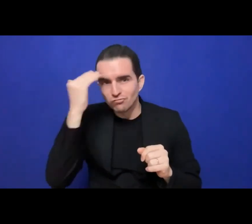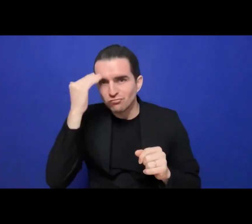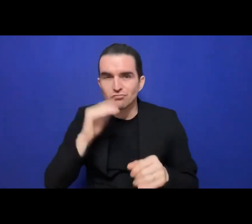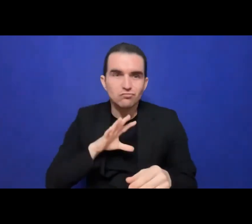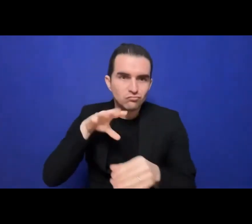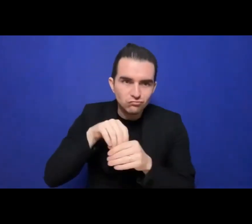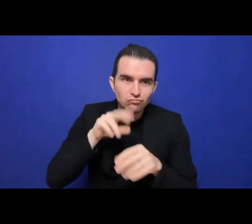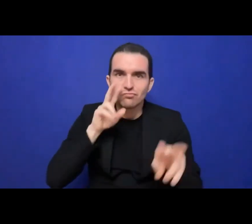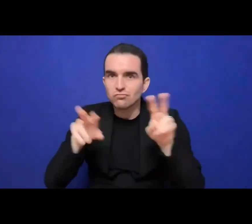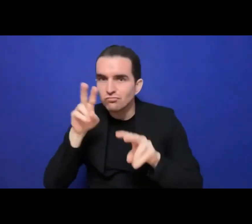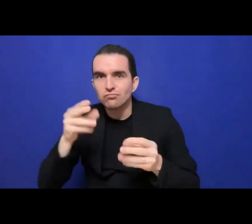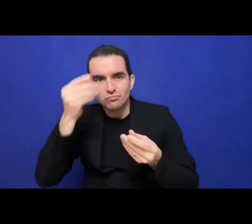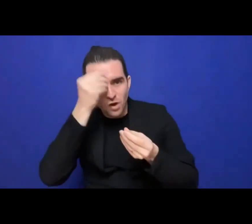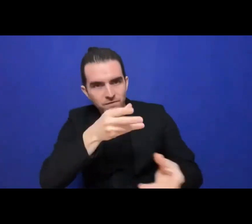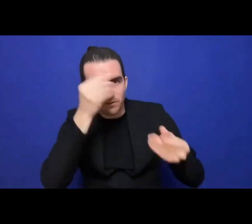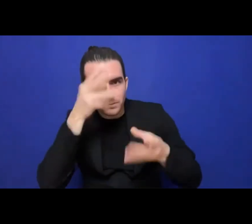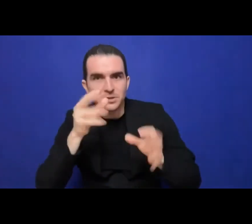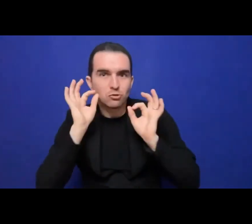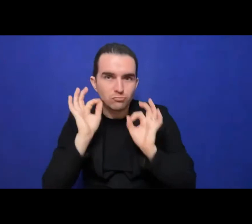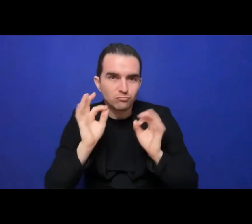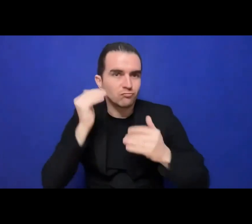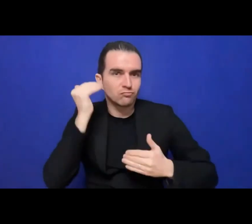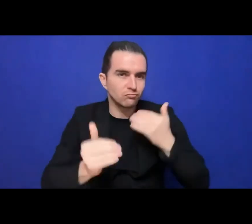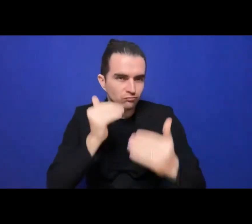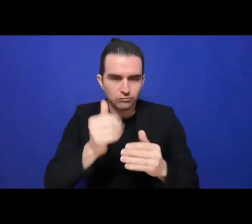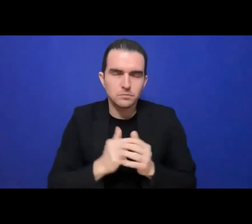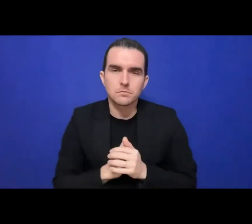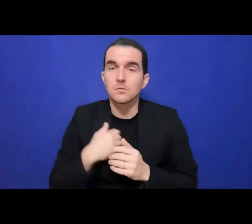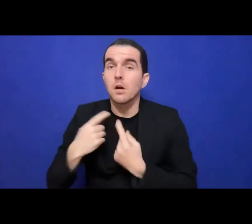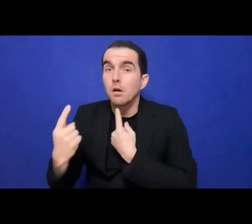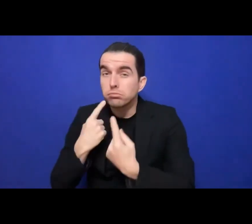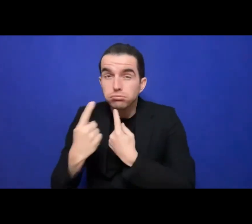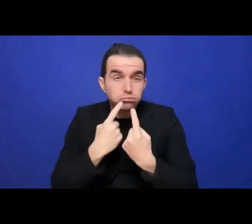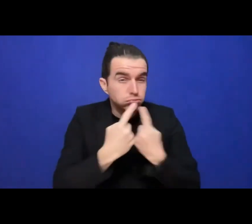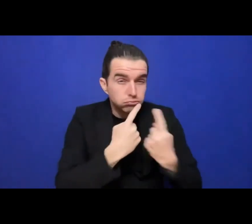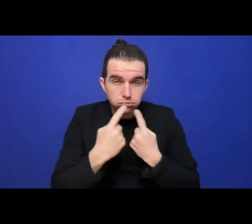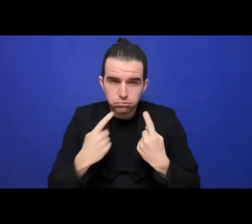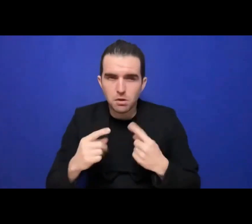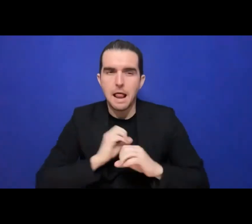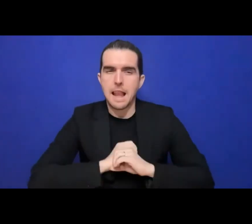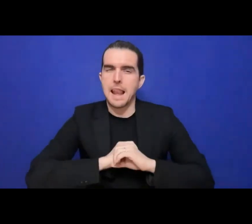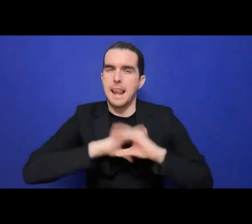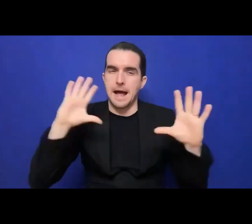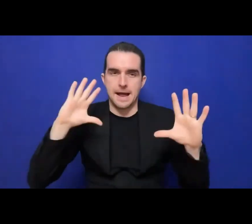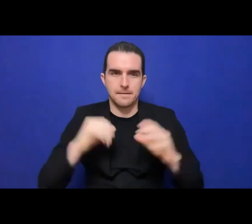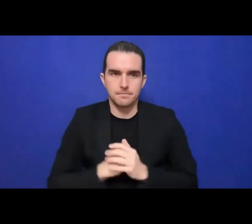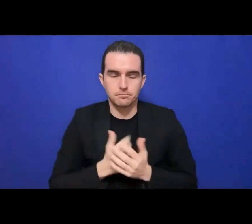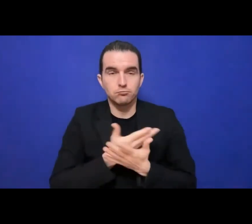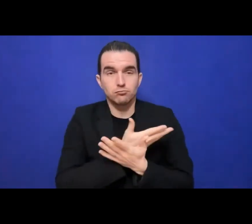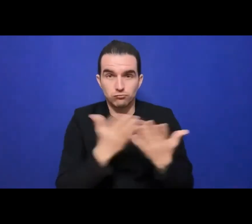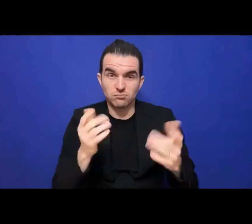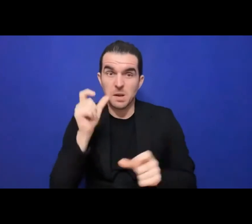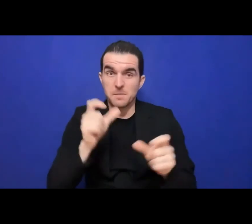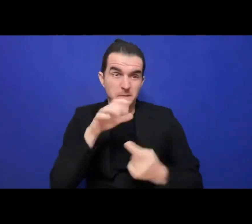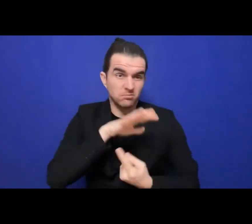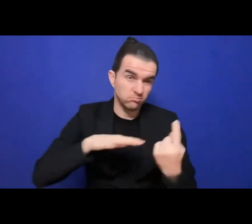many people, many members of the community do not seem to be getting the information to help them engage.